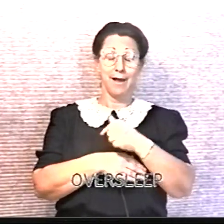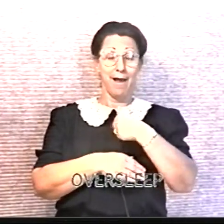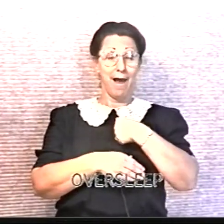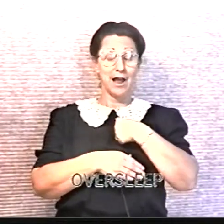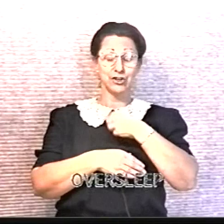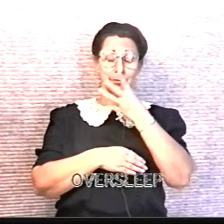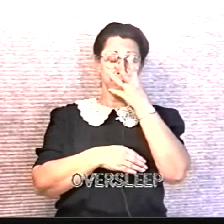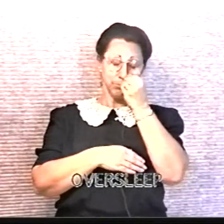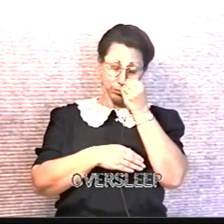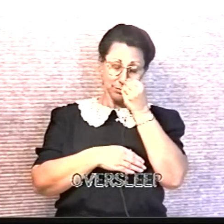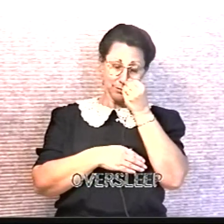I just